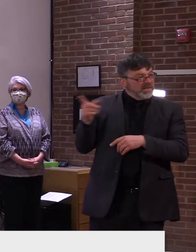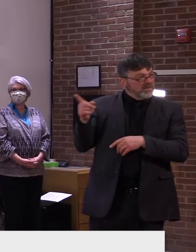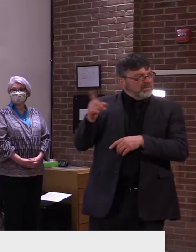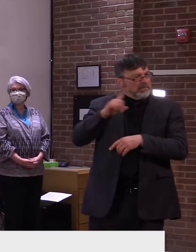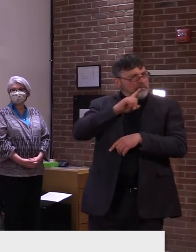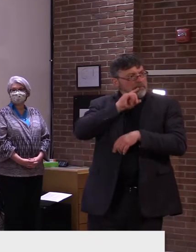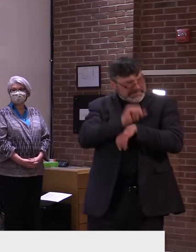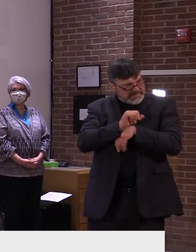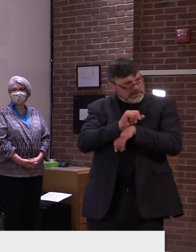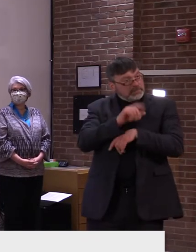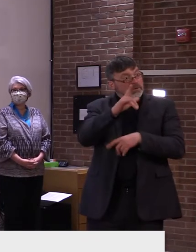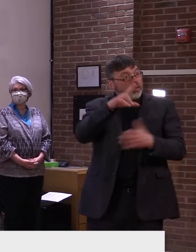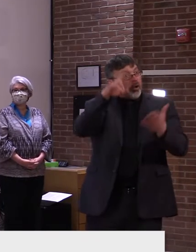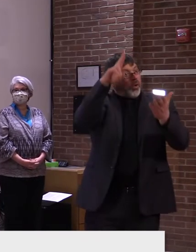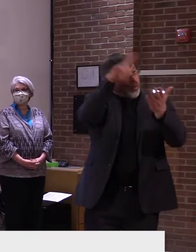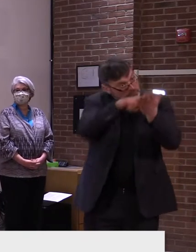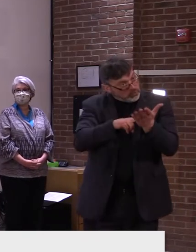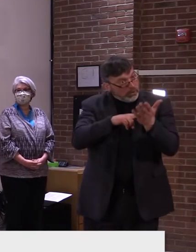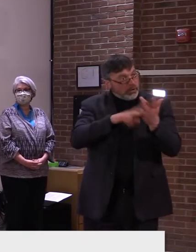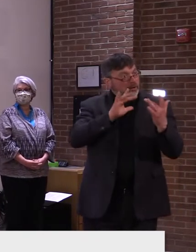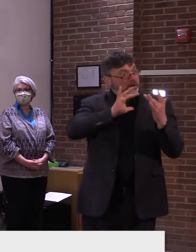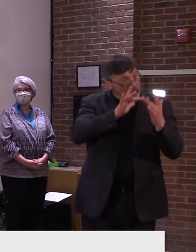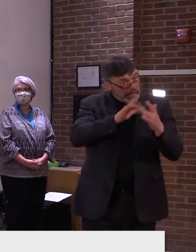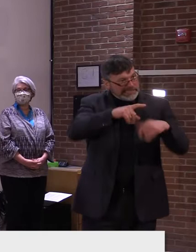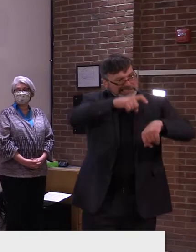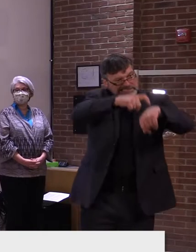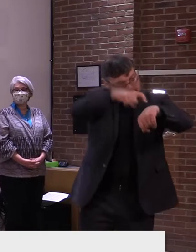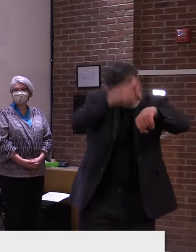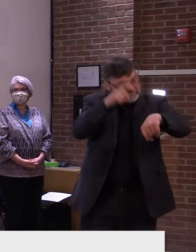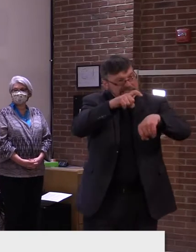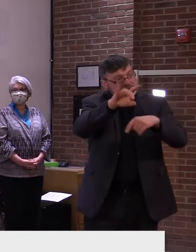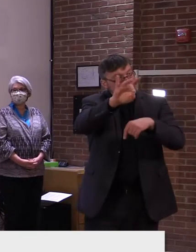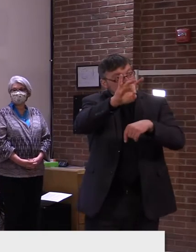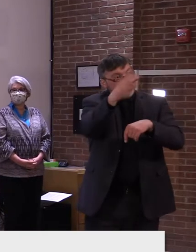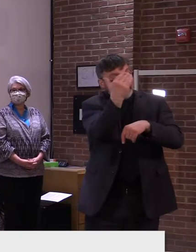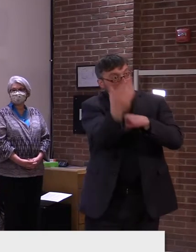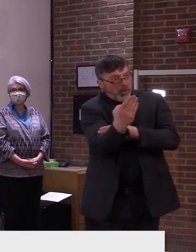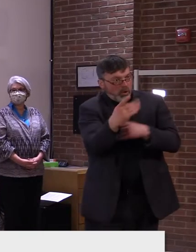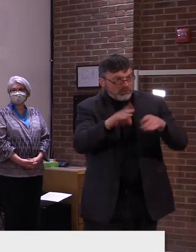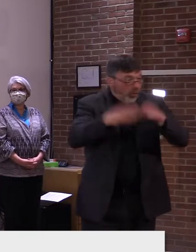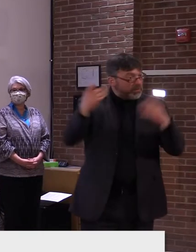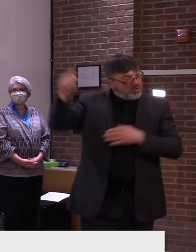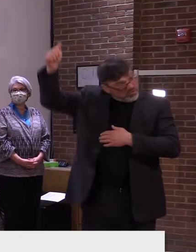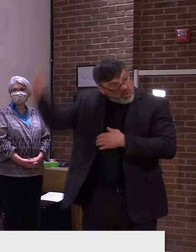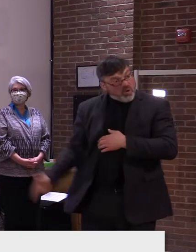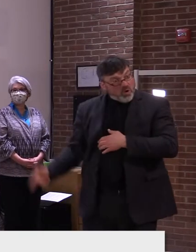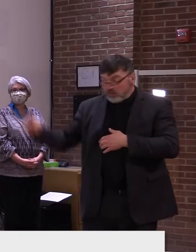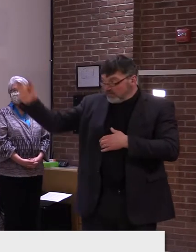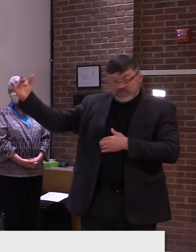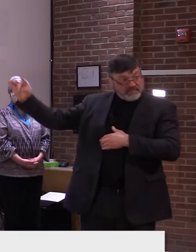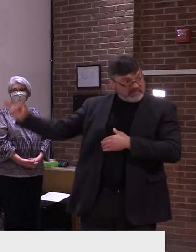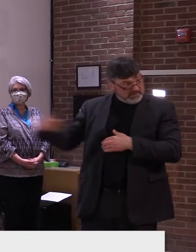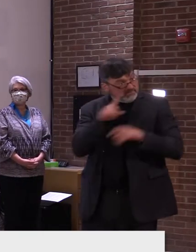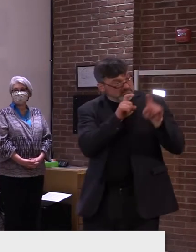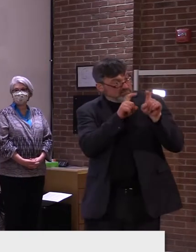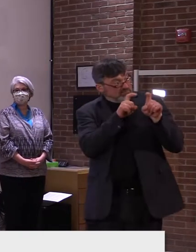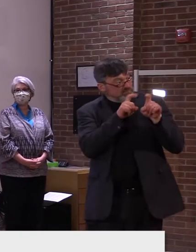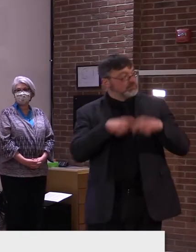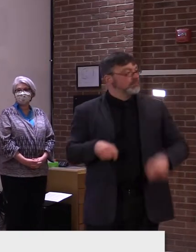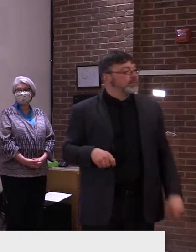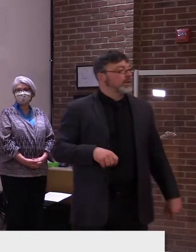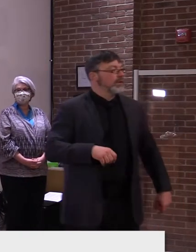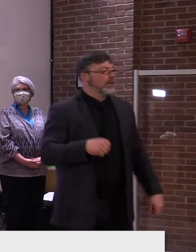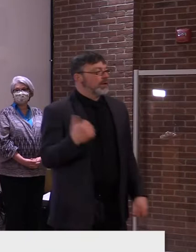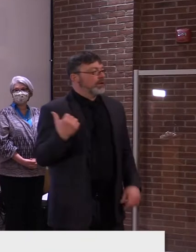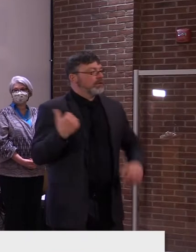it will. If it's changed, I'll announce it. But we did stagger it about a week out just to make sure that the registration